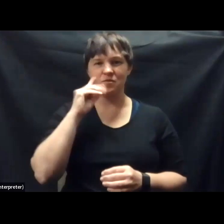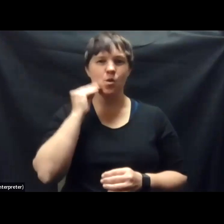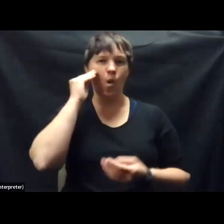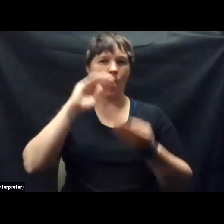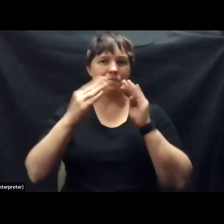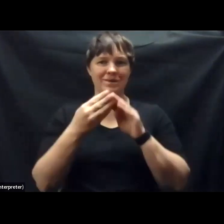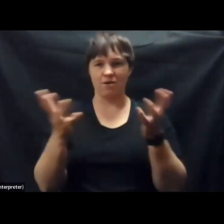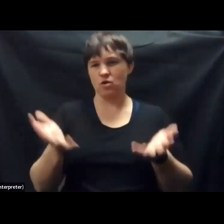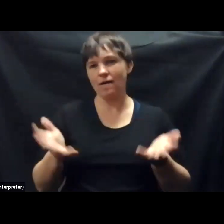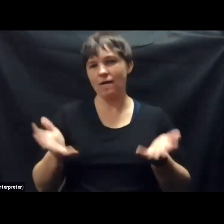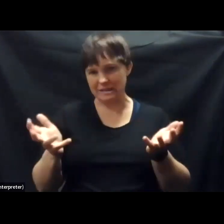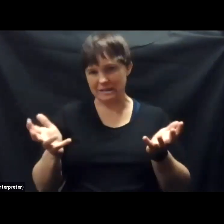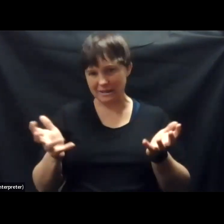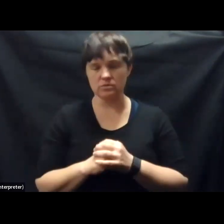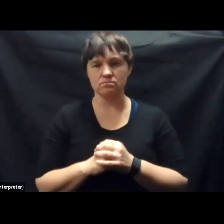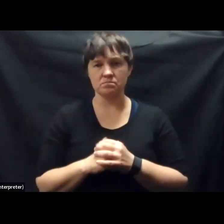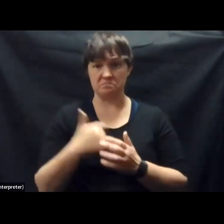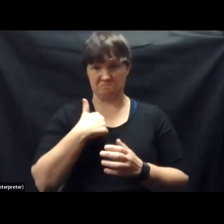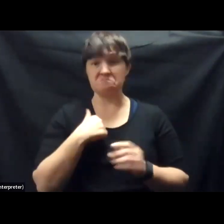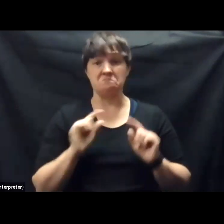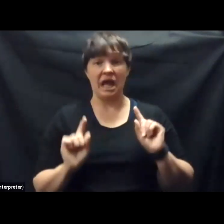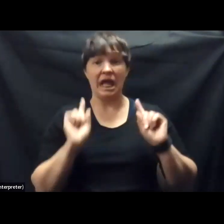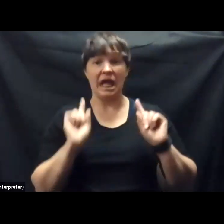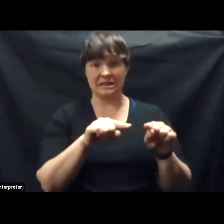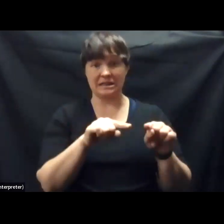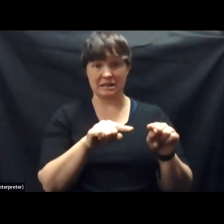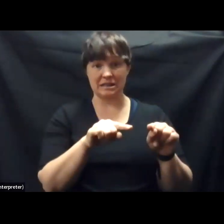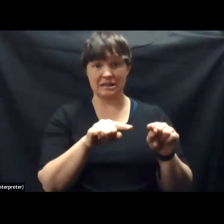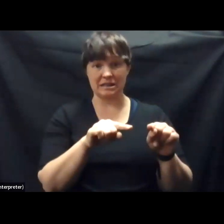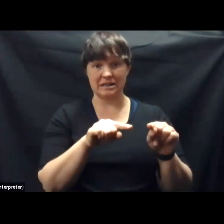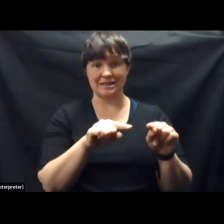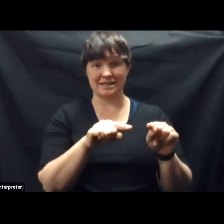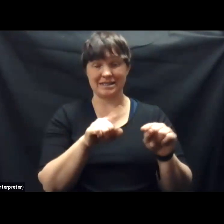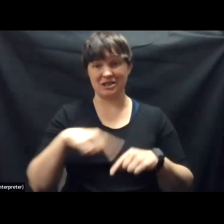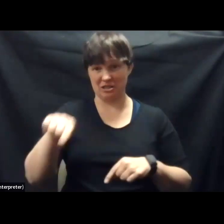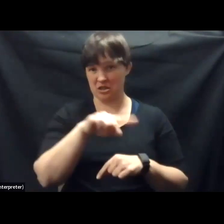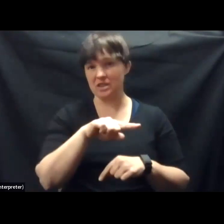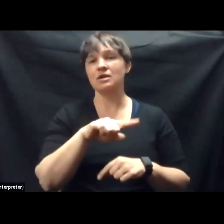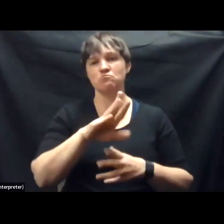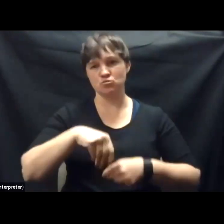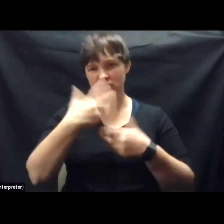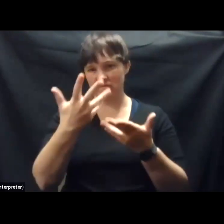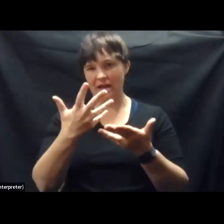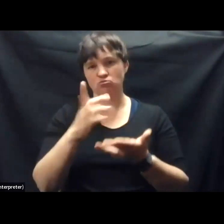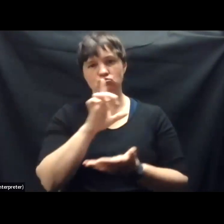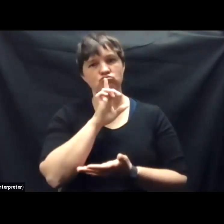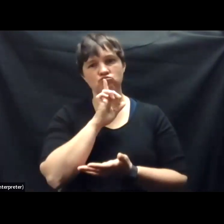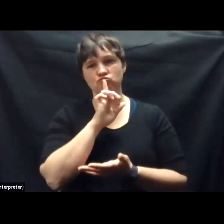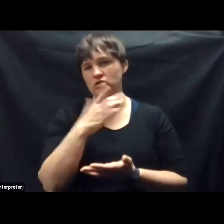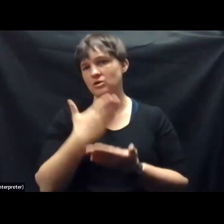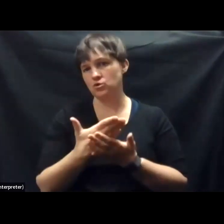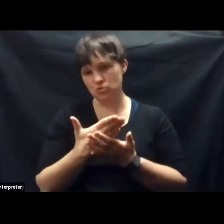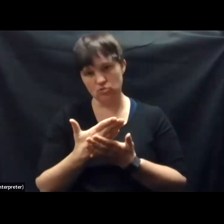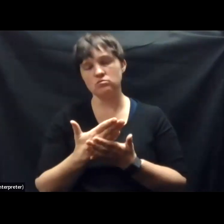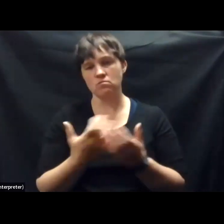hometown conversations. I attended the one on Monday, and the information they're providing is very